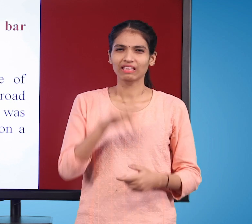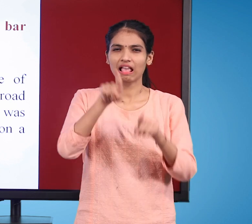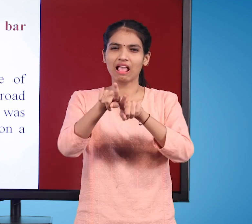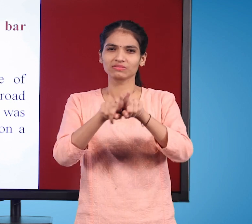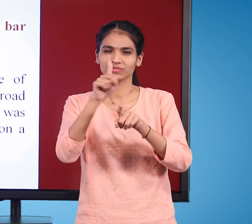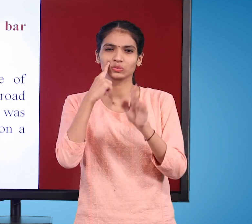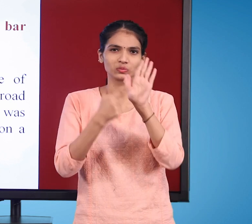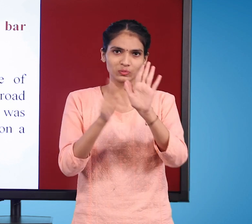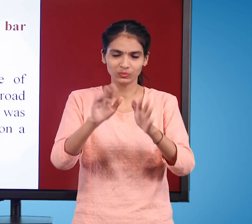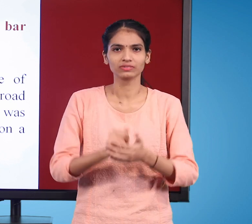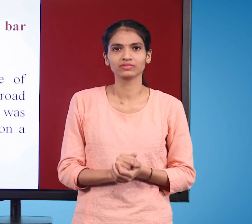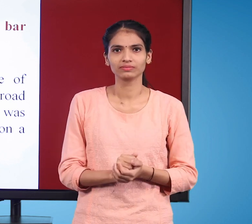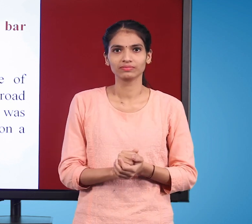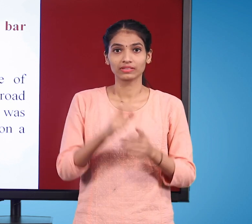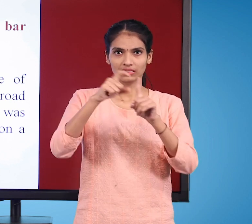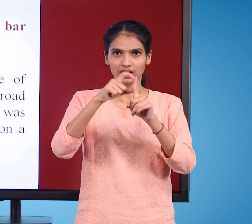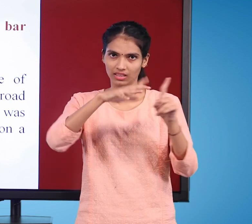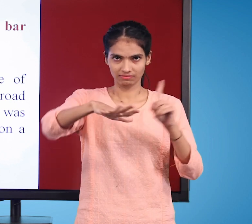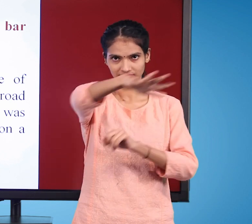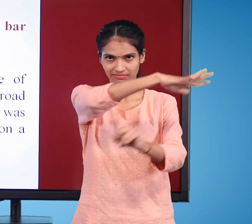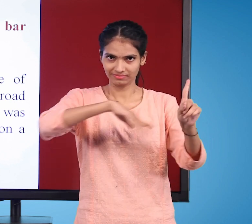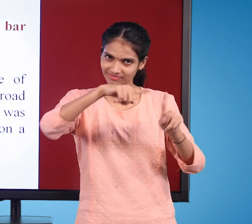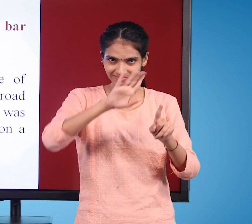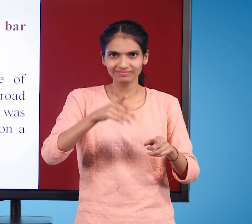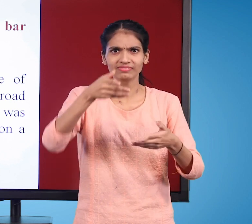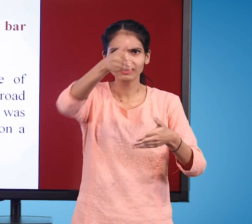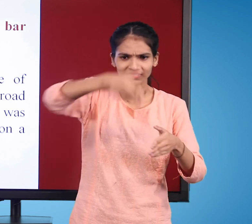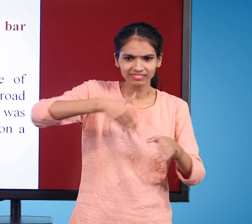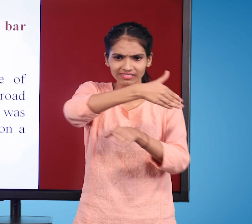Let us look at the example of vehicular traffic at a busy road crossing